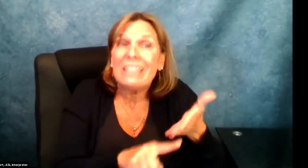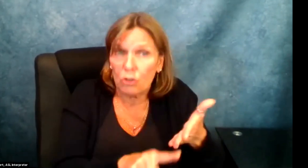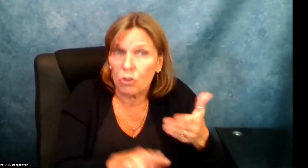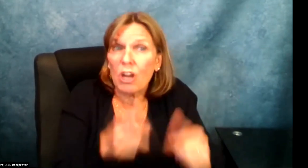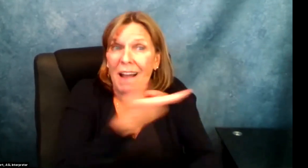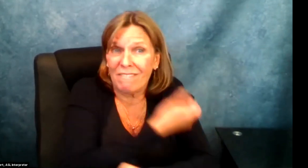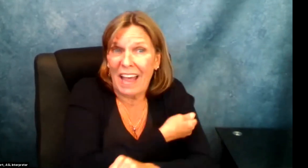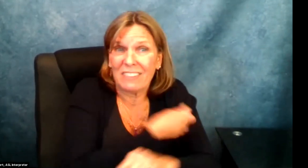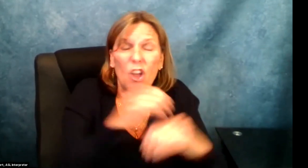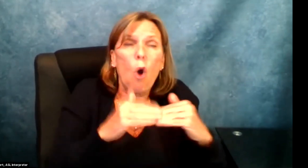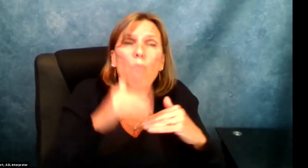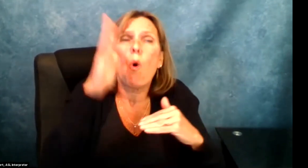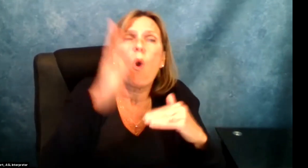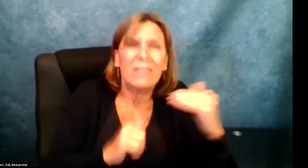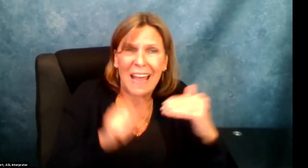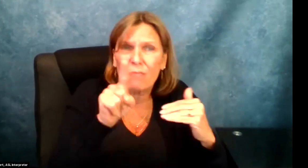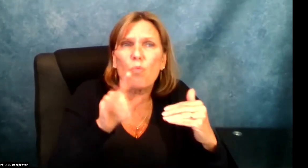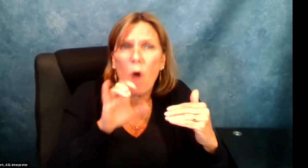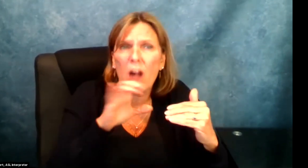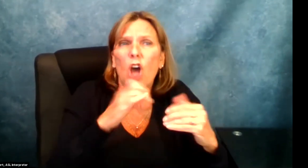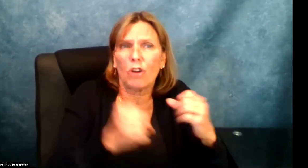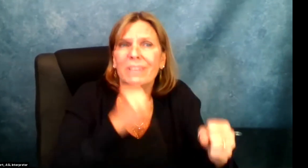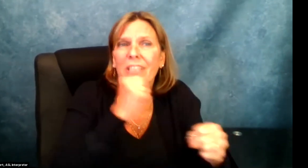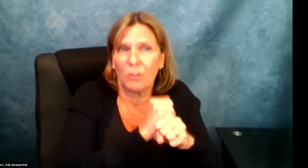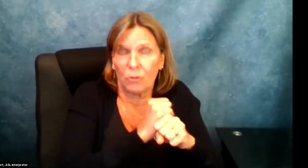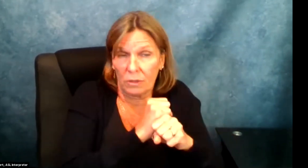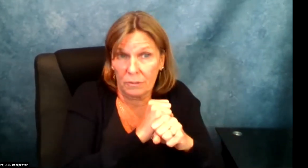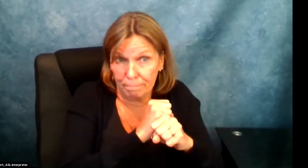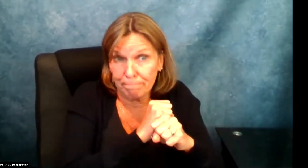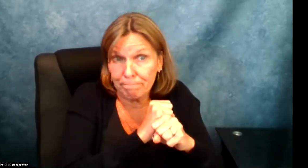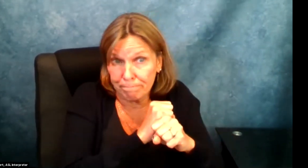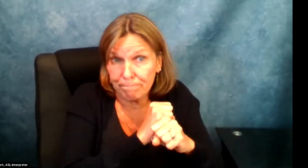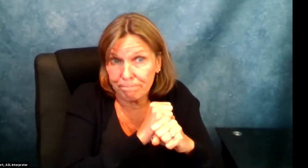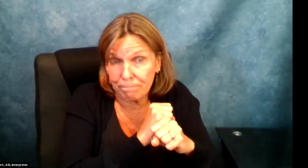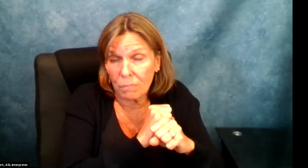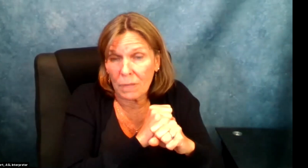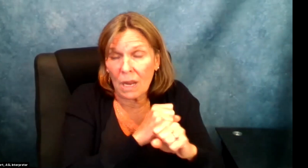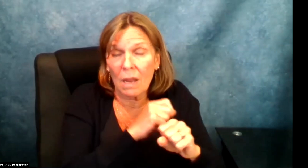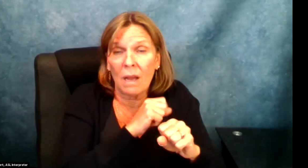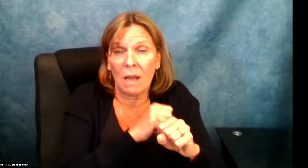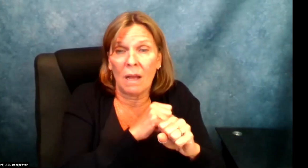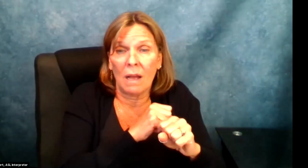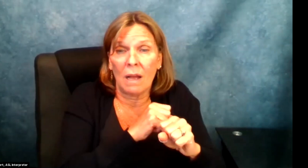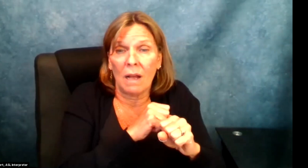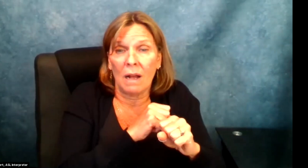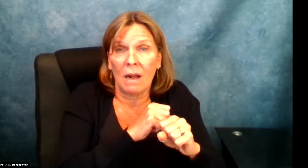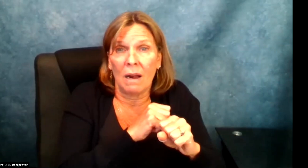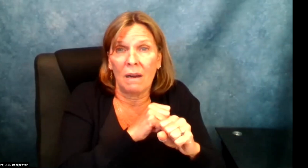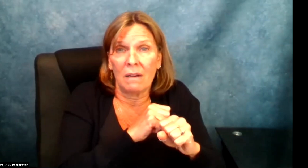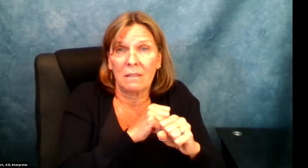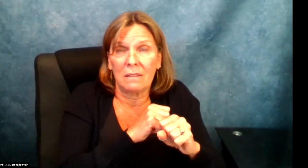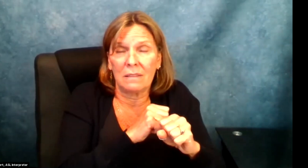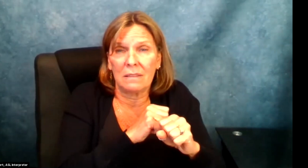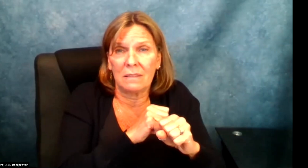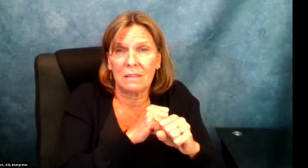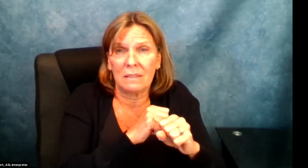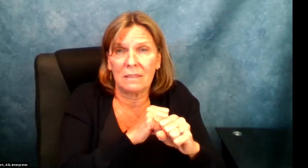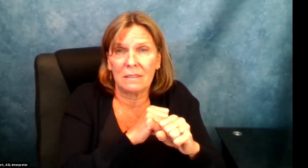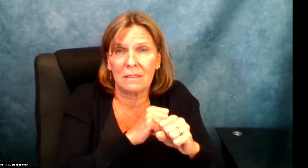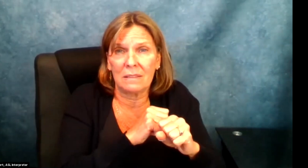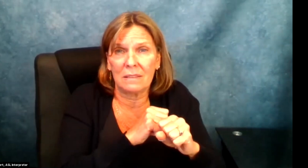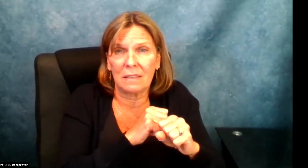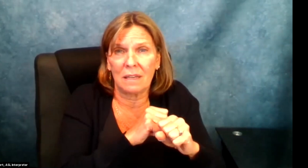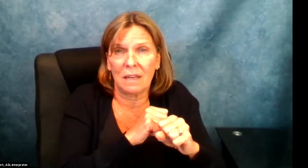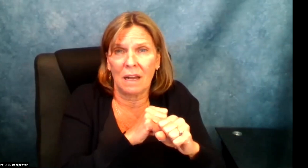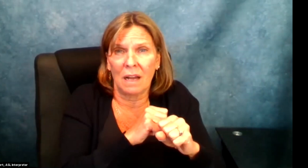back over 100 years. And then, you have vaccination that goes back to Edward